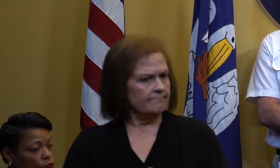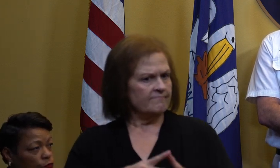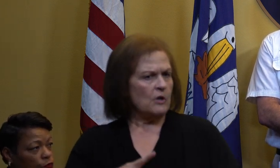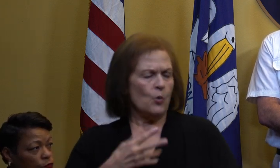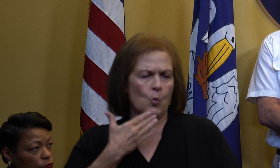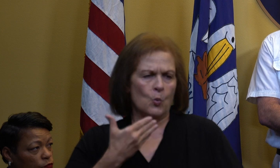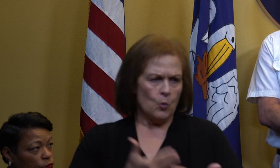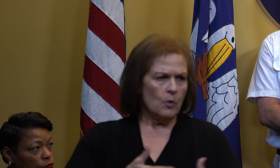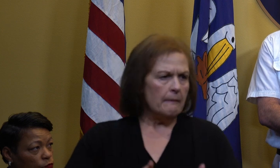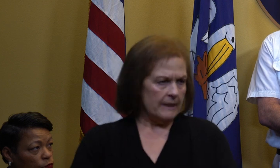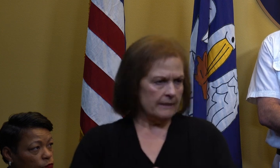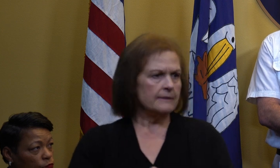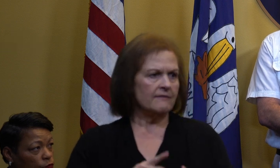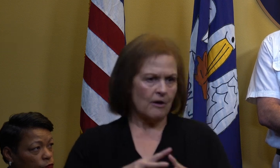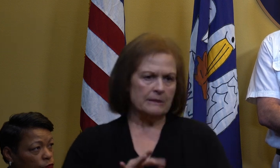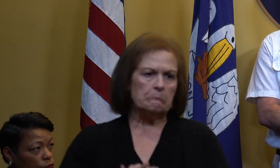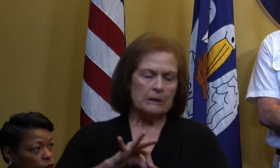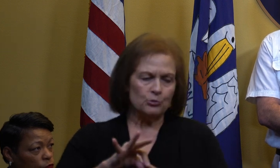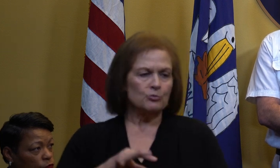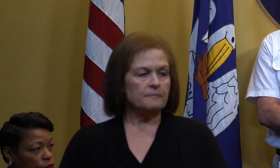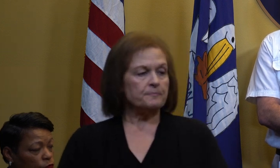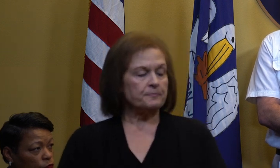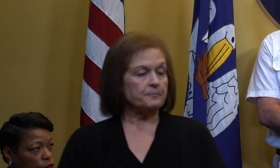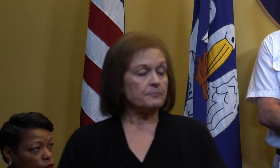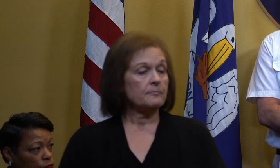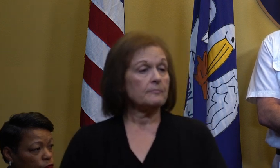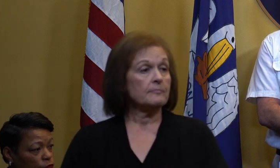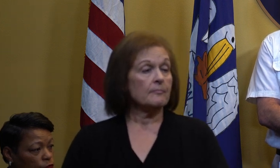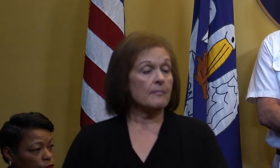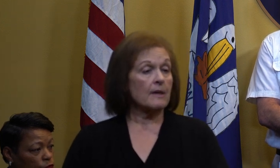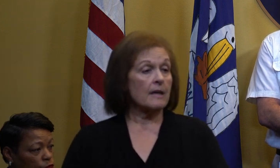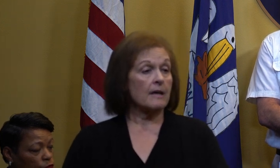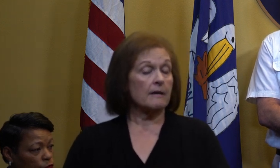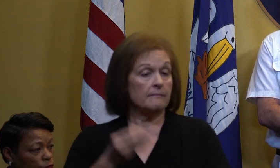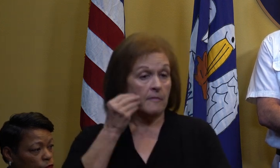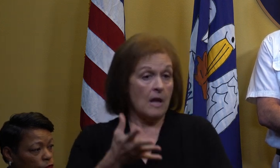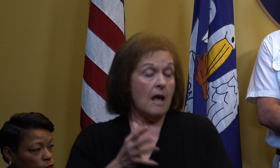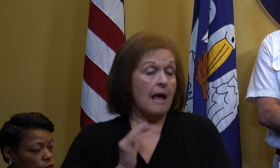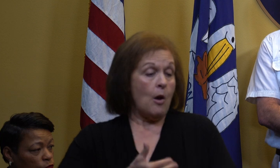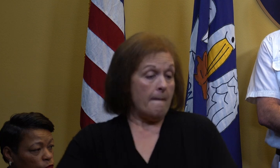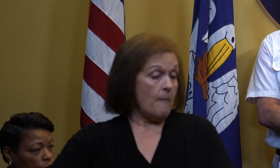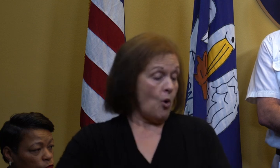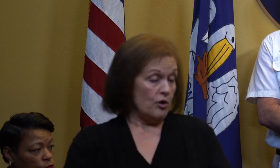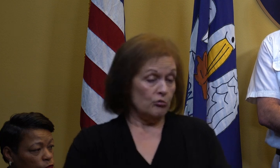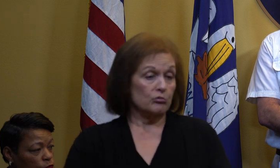is really special here today. So just to emphasize something that all our partners